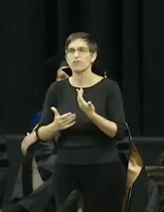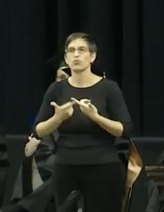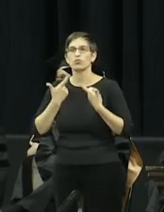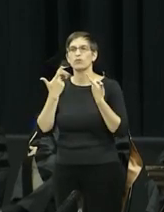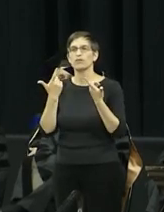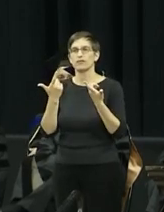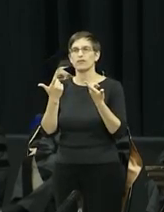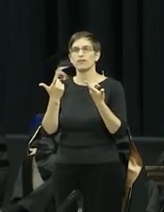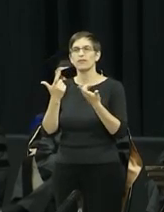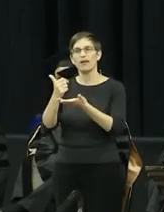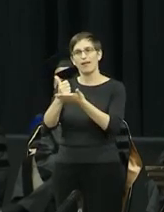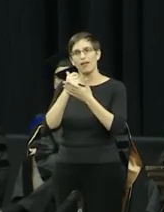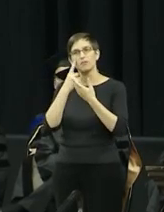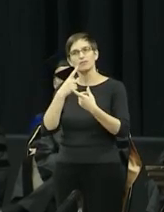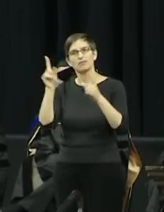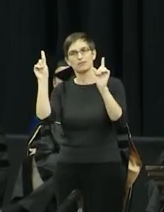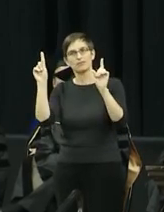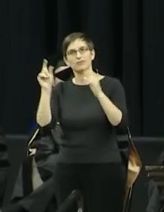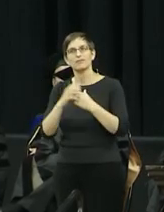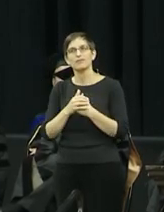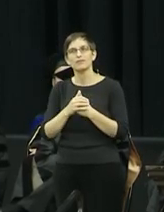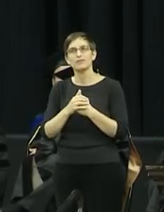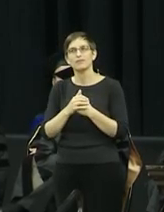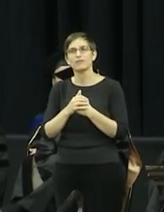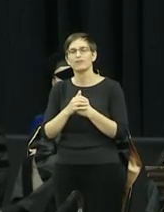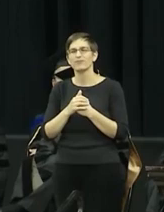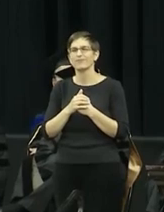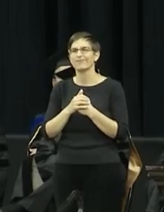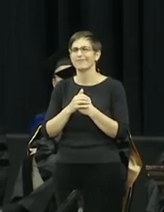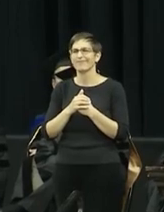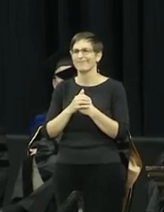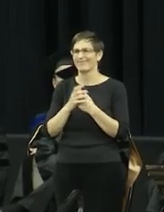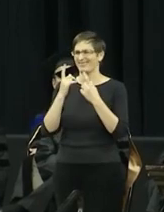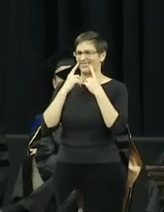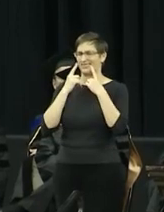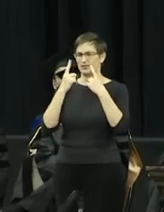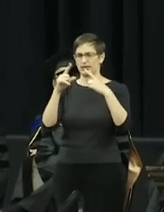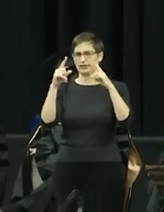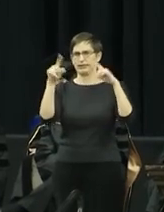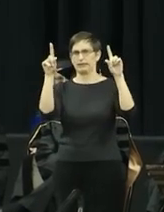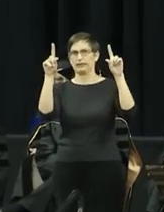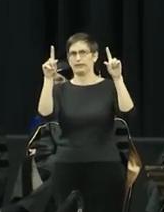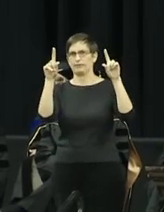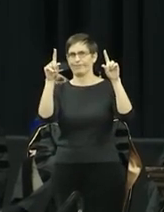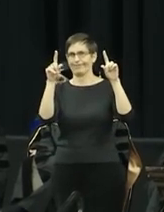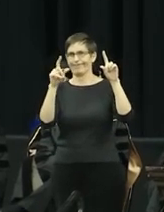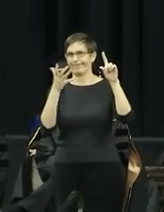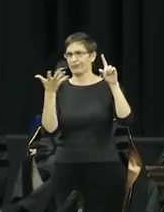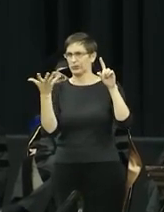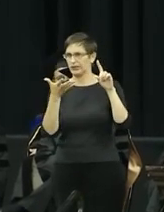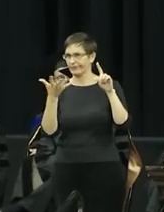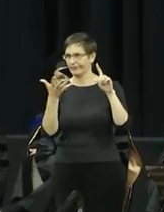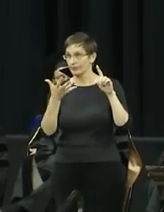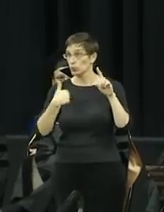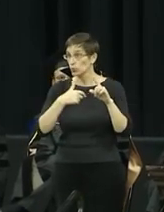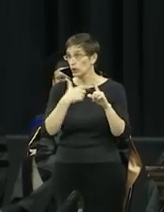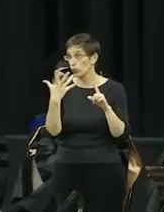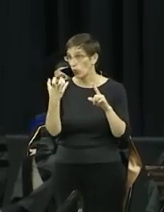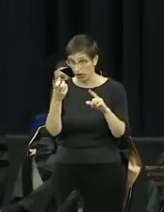help us succeed. But what exactly is success? We all talk about wanting